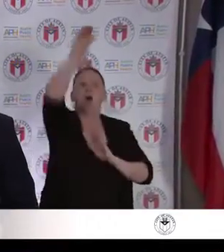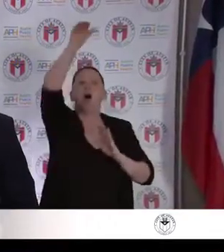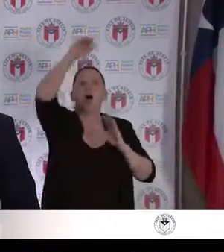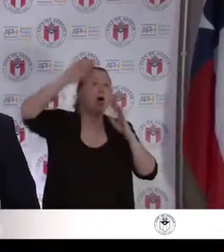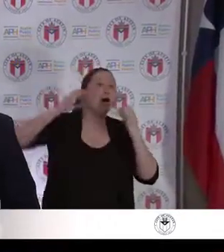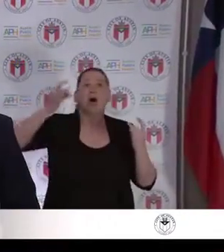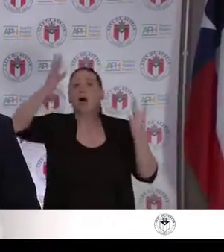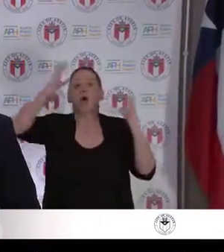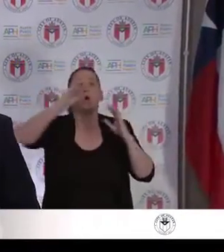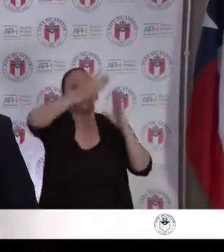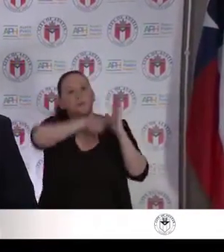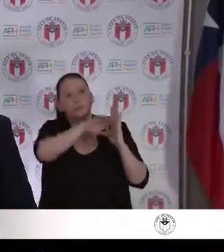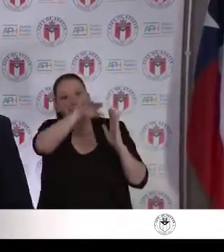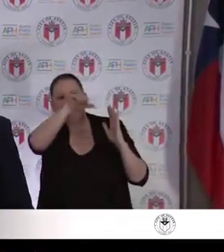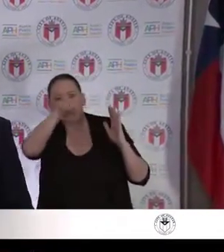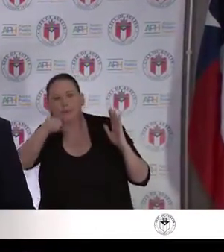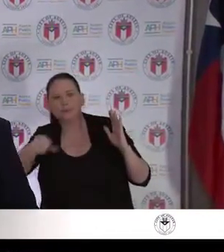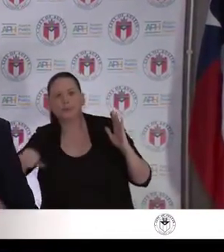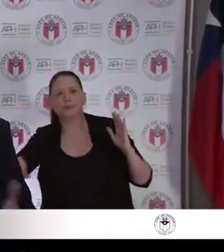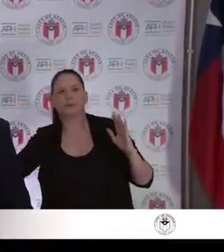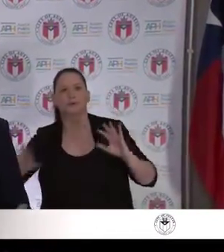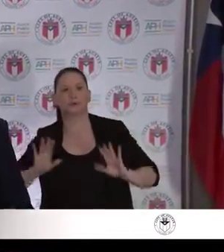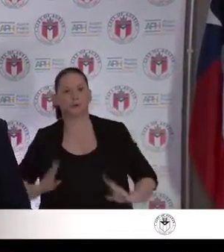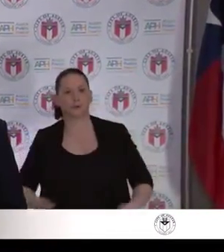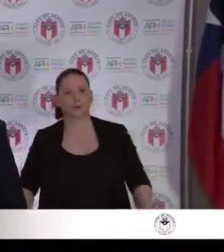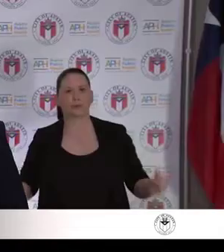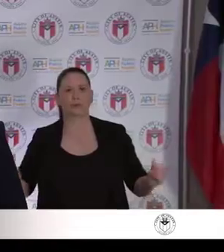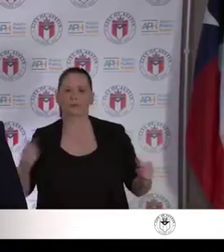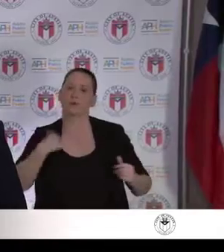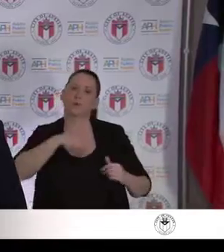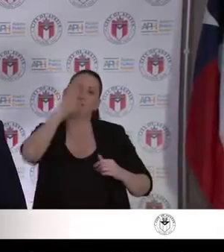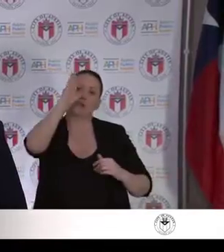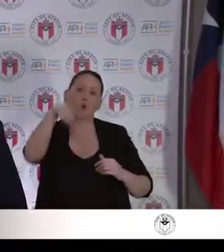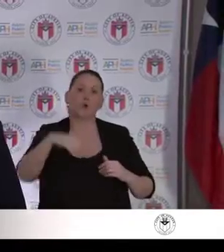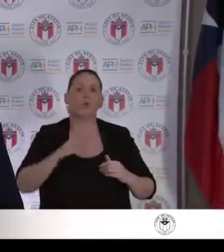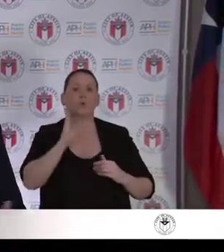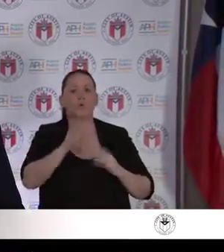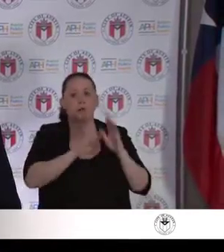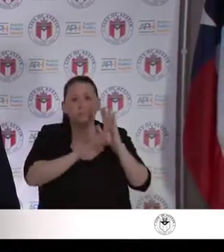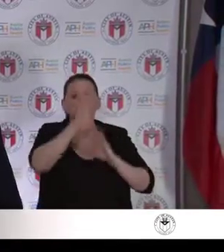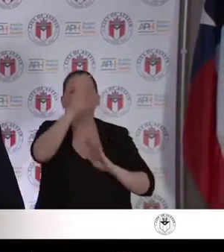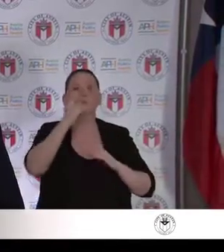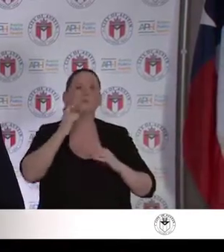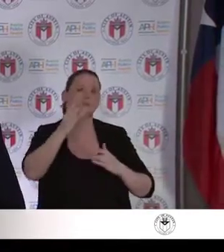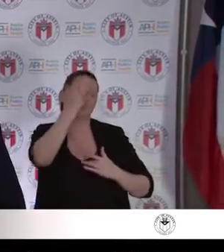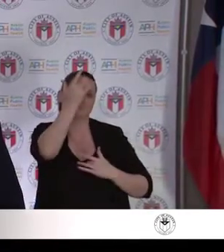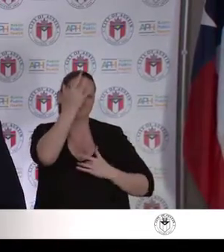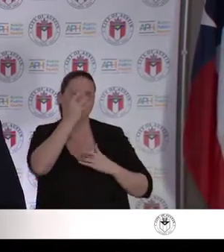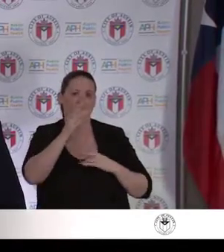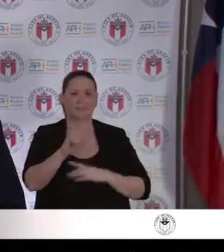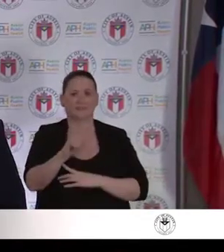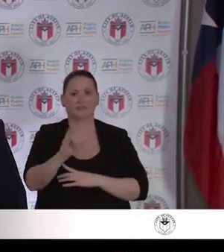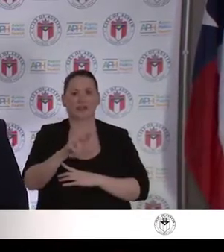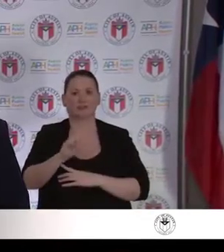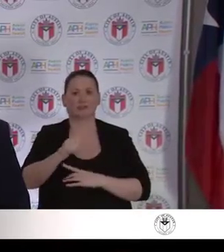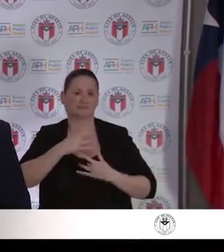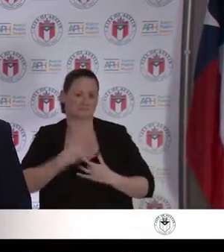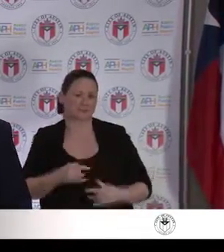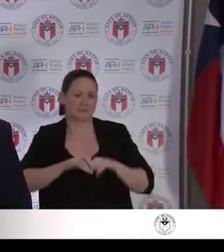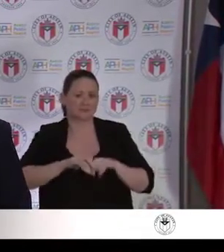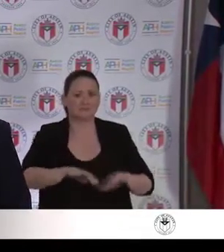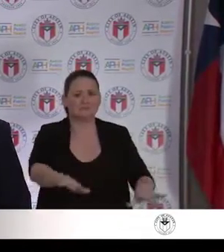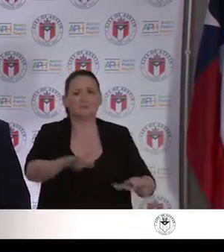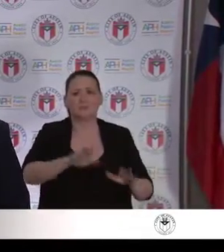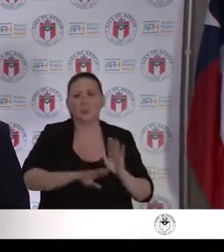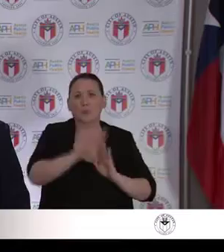virus begins to enter the general population, which we know it's going to do because that's what viruses do. But we have a control